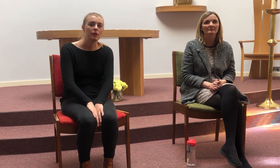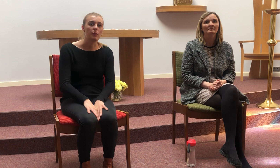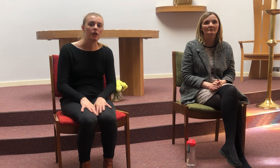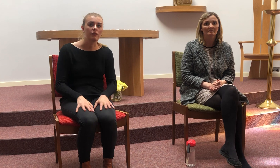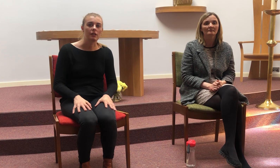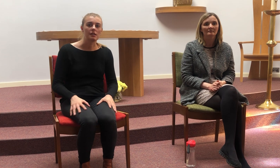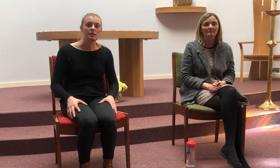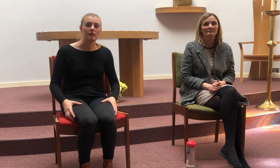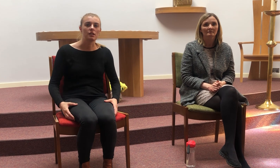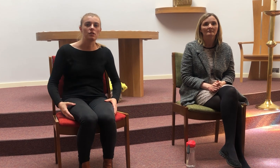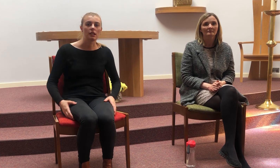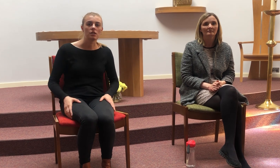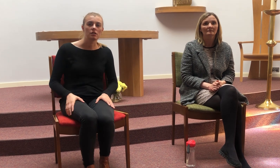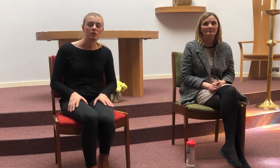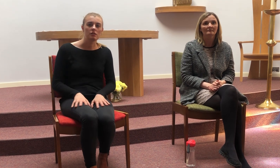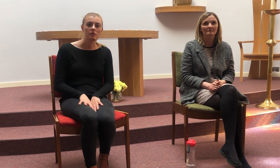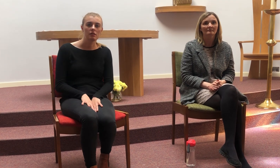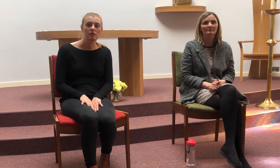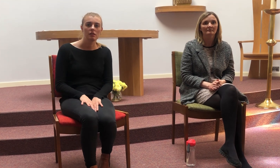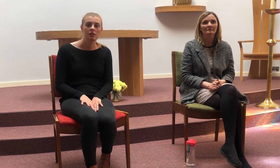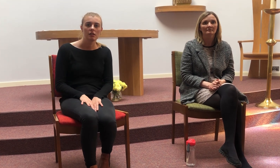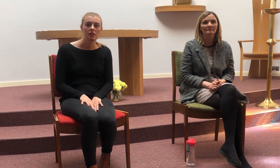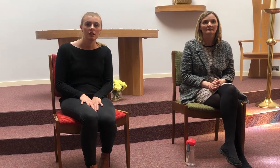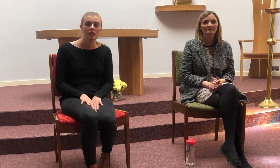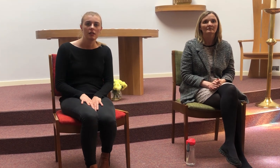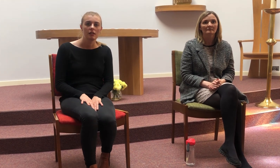so before they work for the Deaf Association,